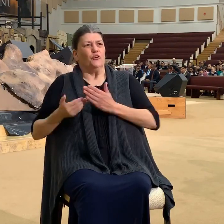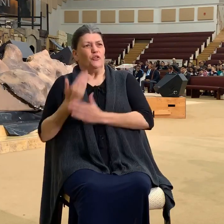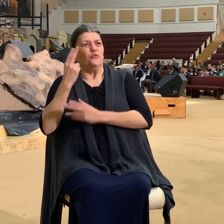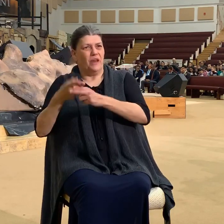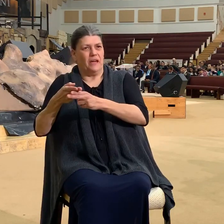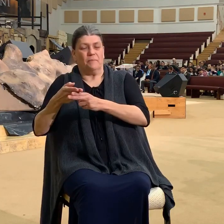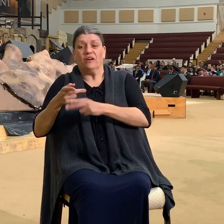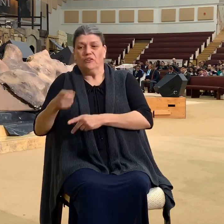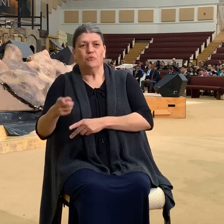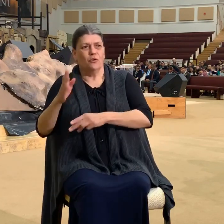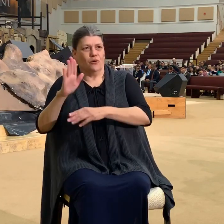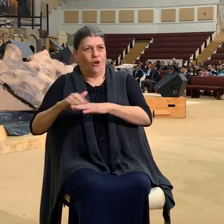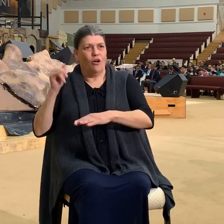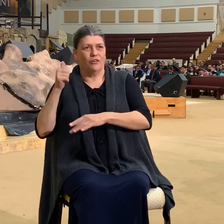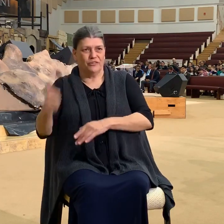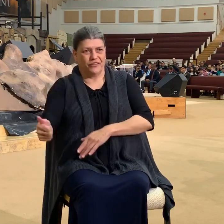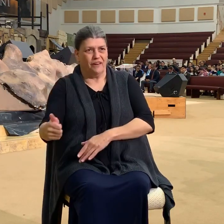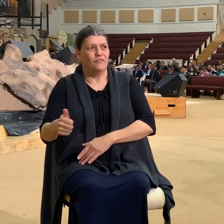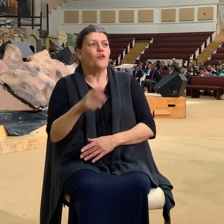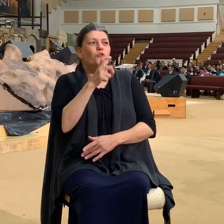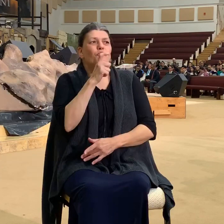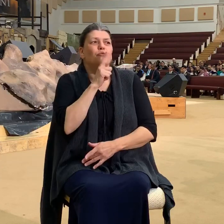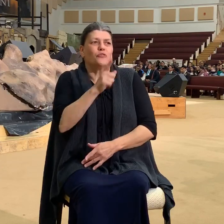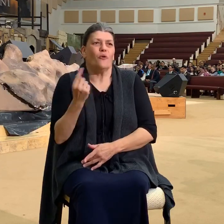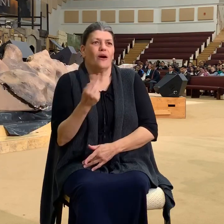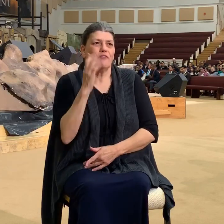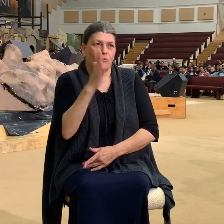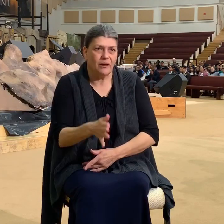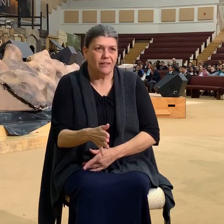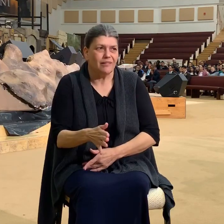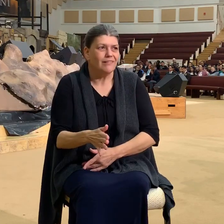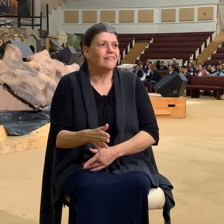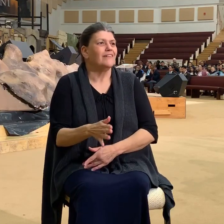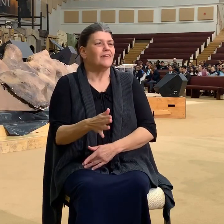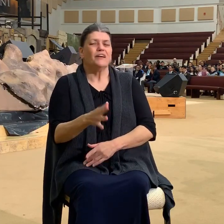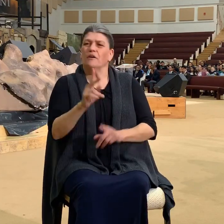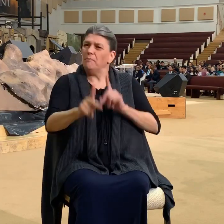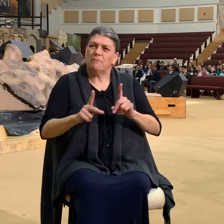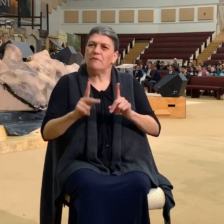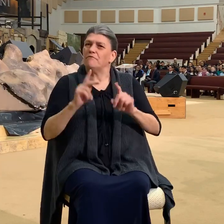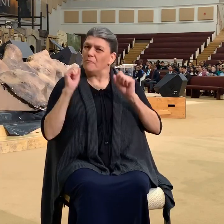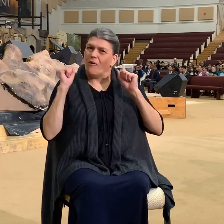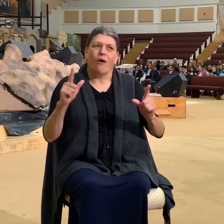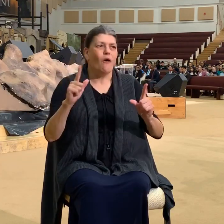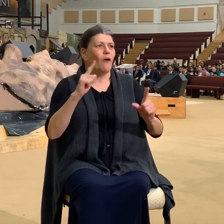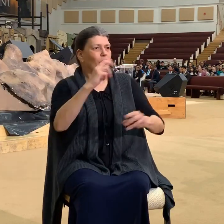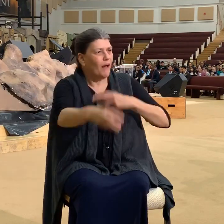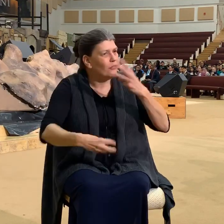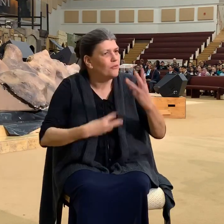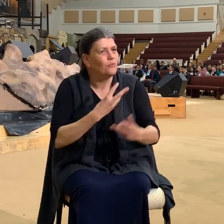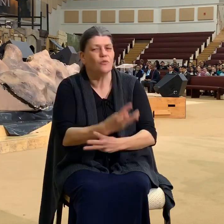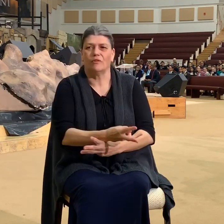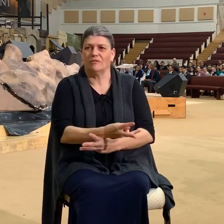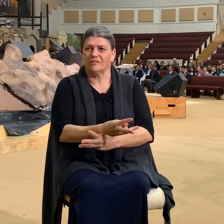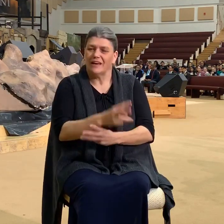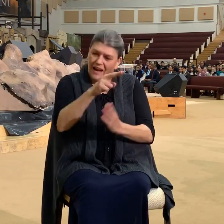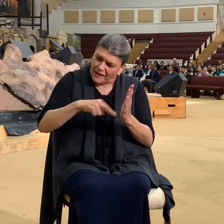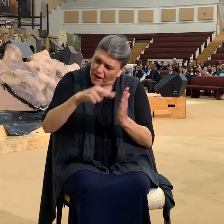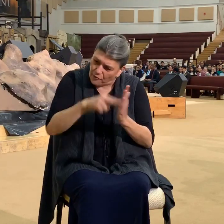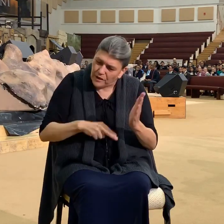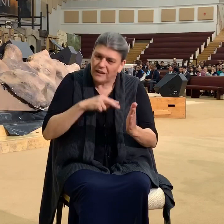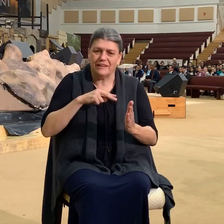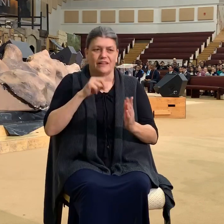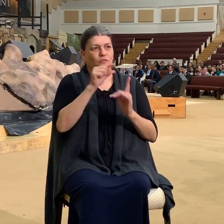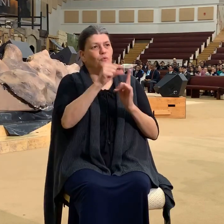everyone. Red, yellow, black, and white. People from all over the world. And then I read in the Word of